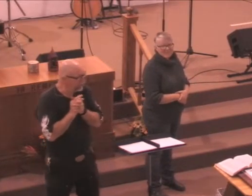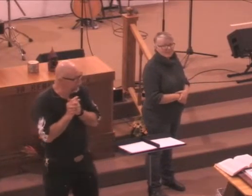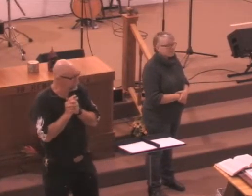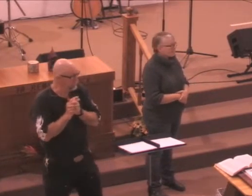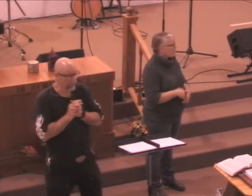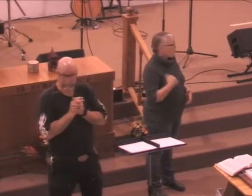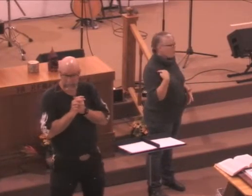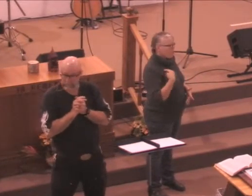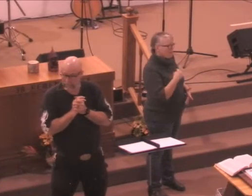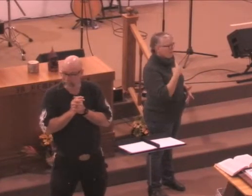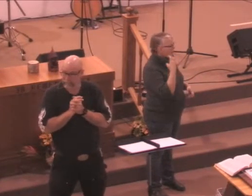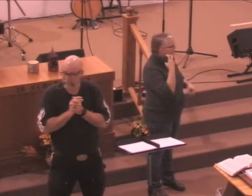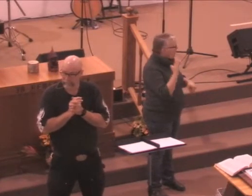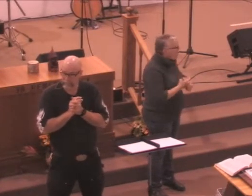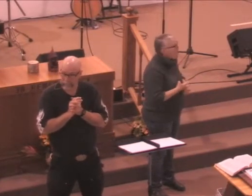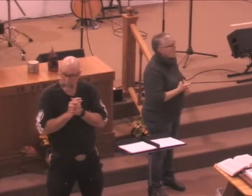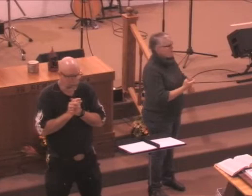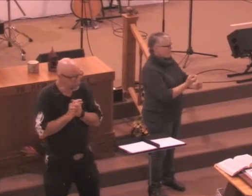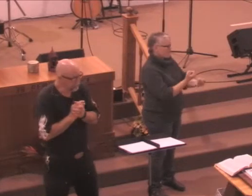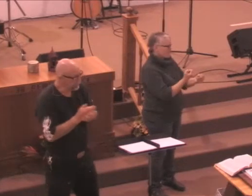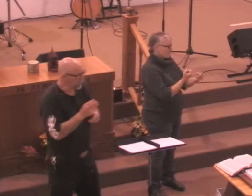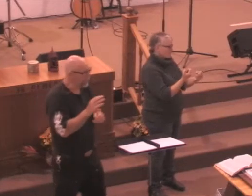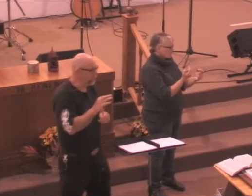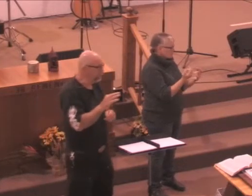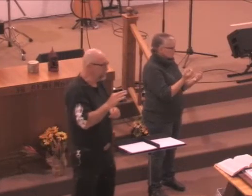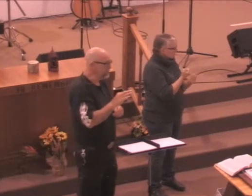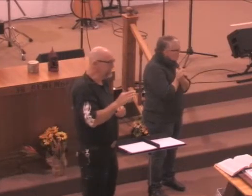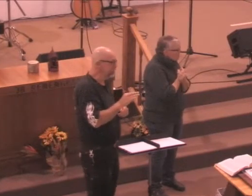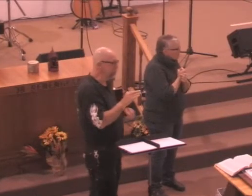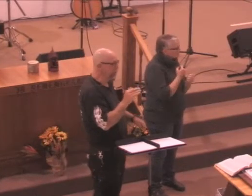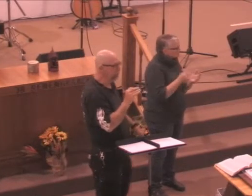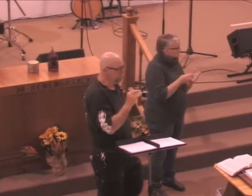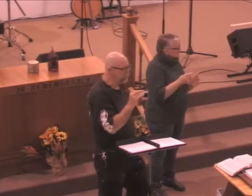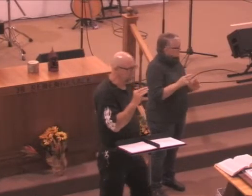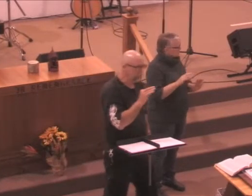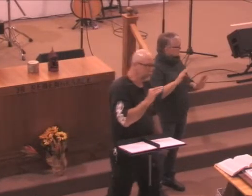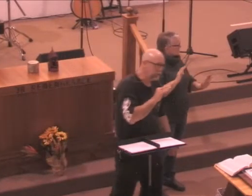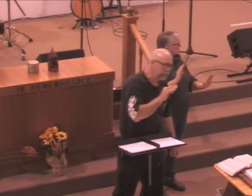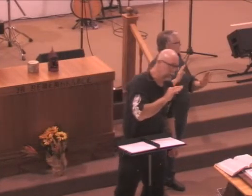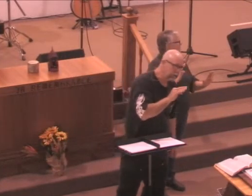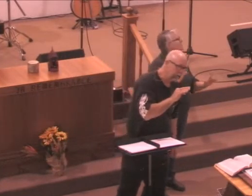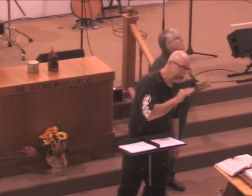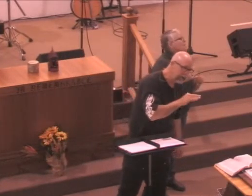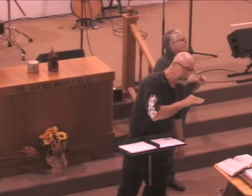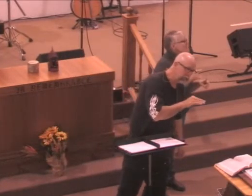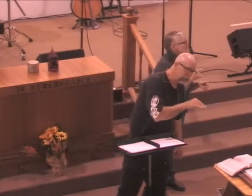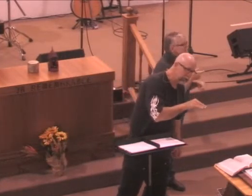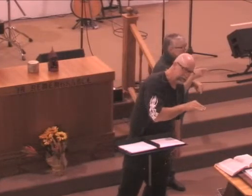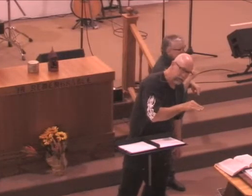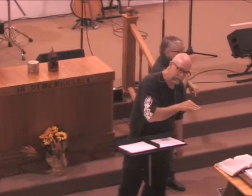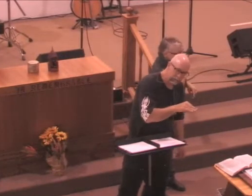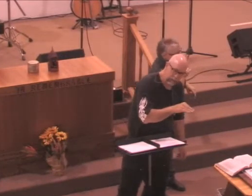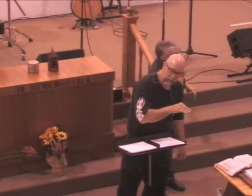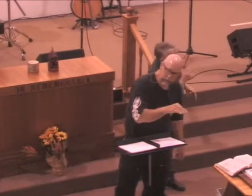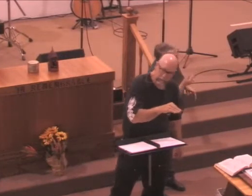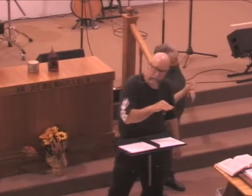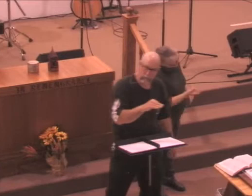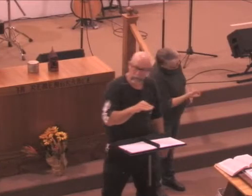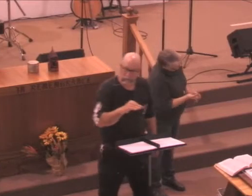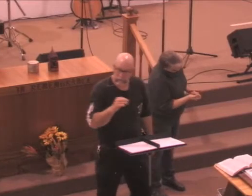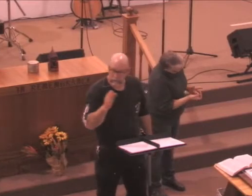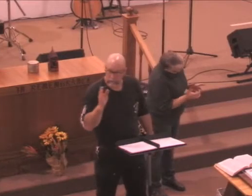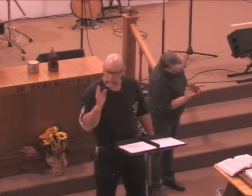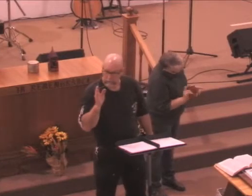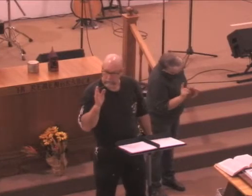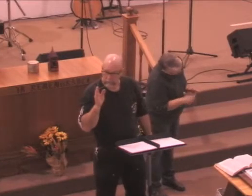But we're tough to love sometimes. But God not only says that you're kind of supposed to love on them, but